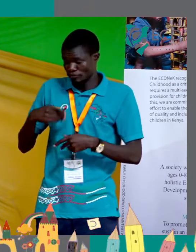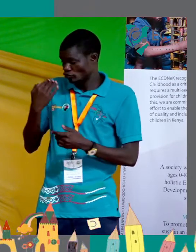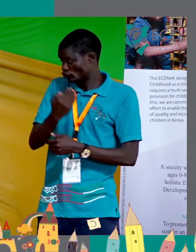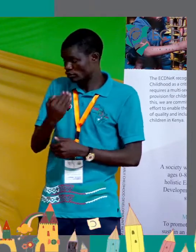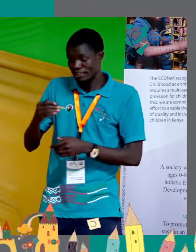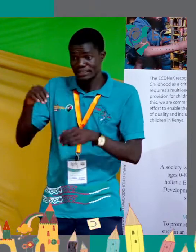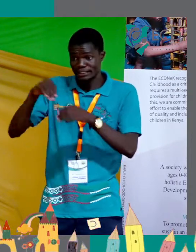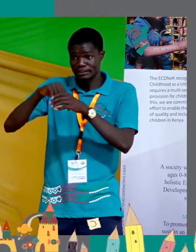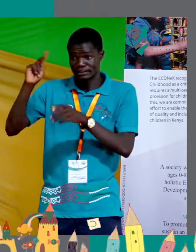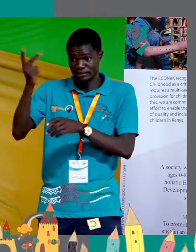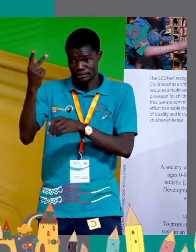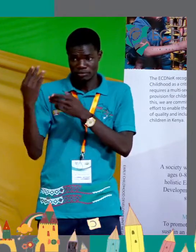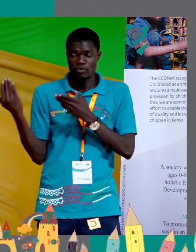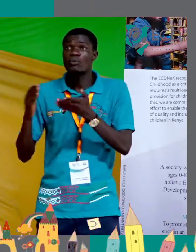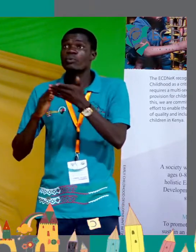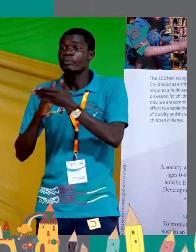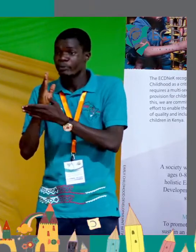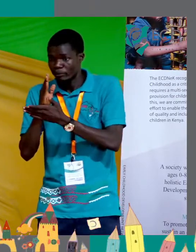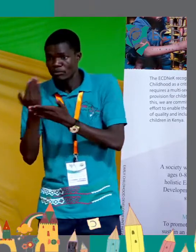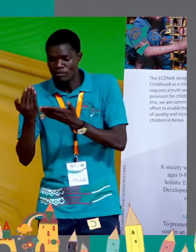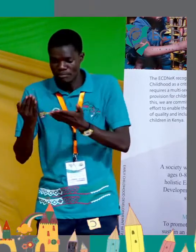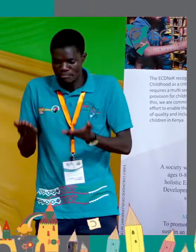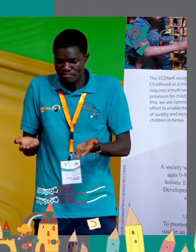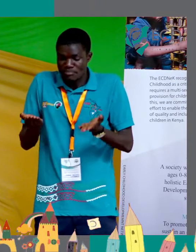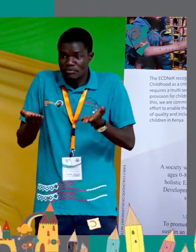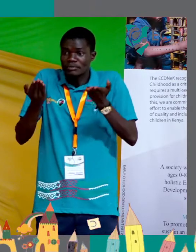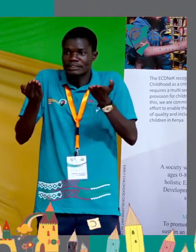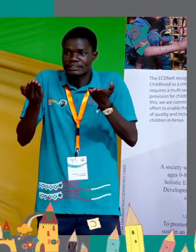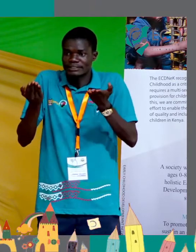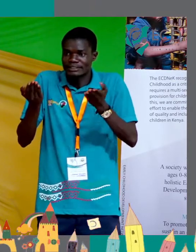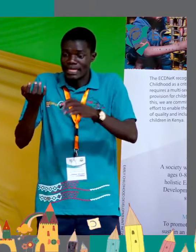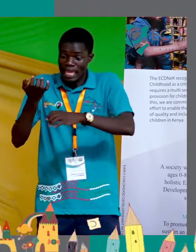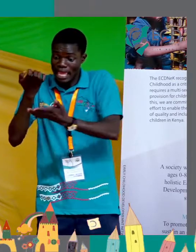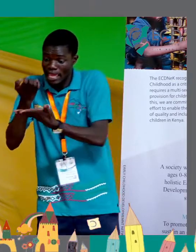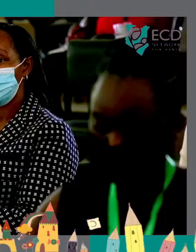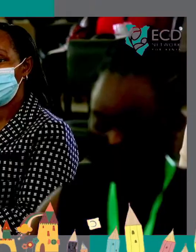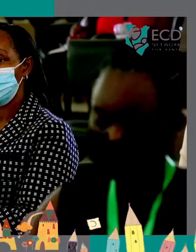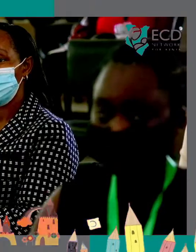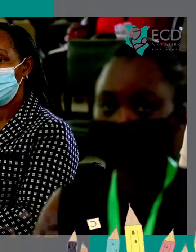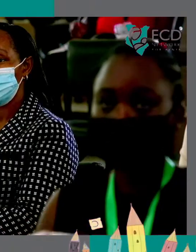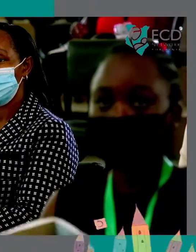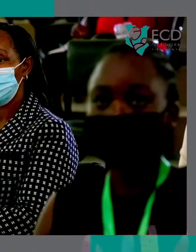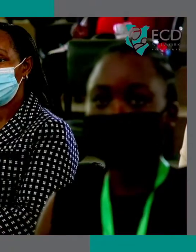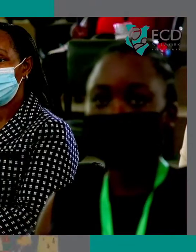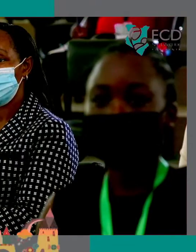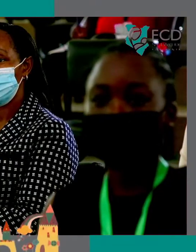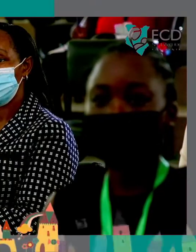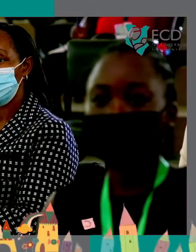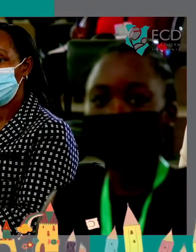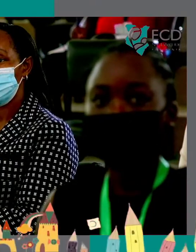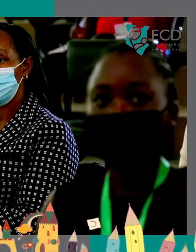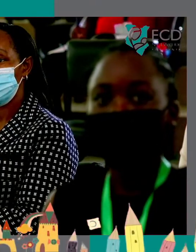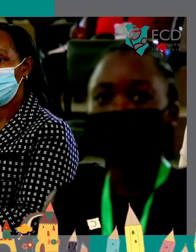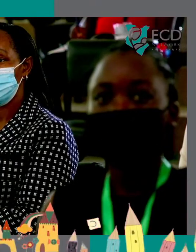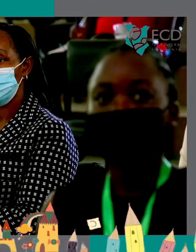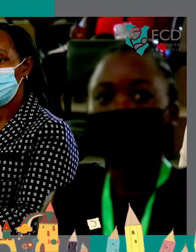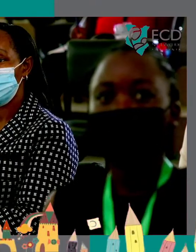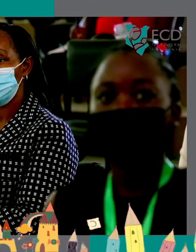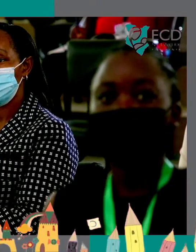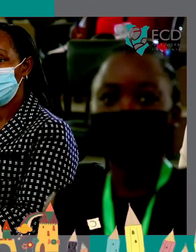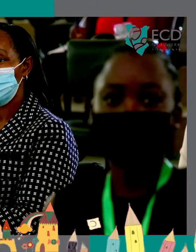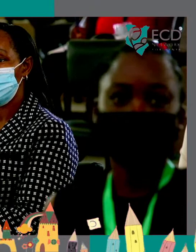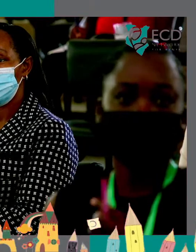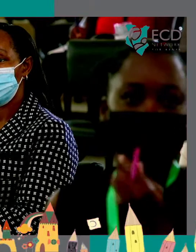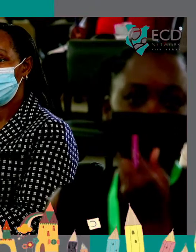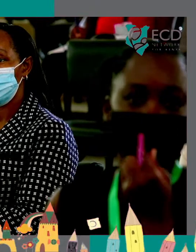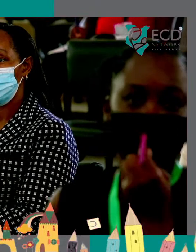Kenya through promotion of evidence-based interventions, which are high impact. More often,